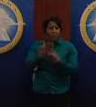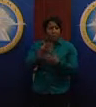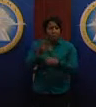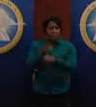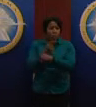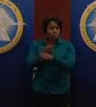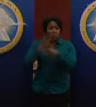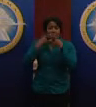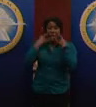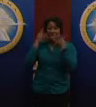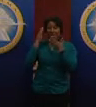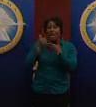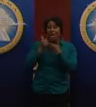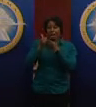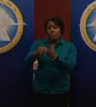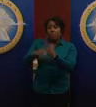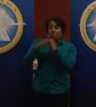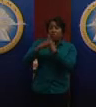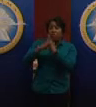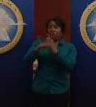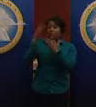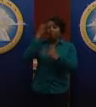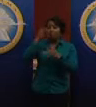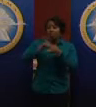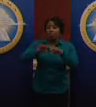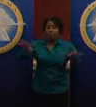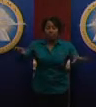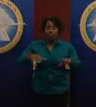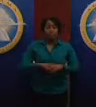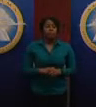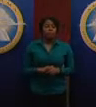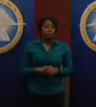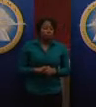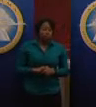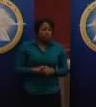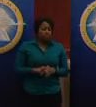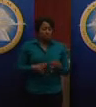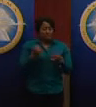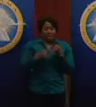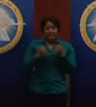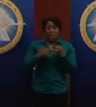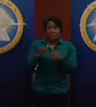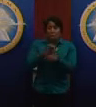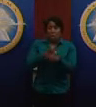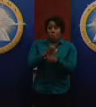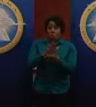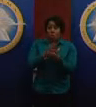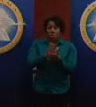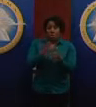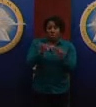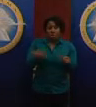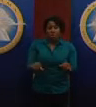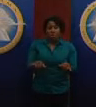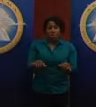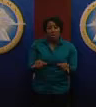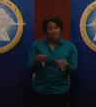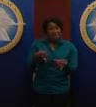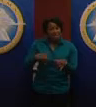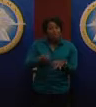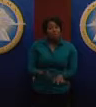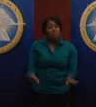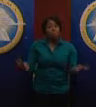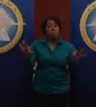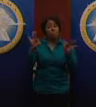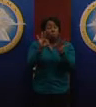coronavirus. And then, lastly, our local school systems. So they may be last, but they are not least, because as I've said many